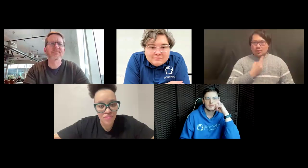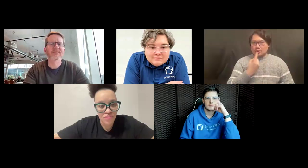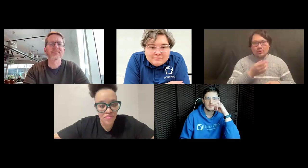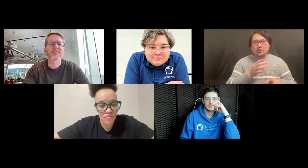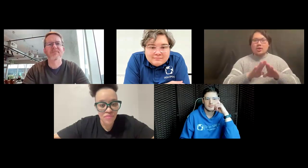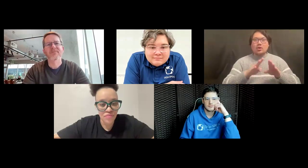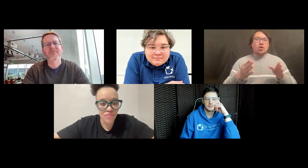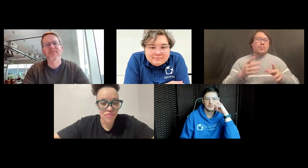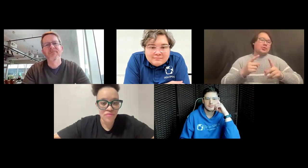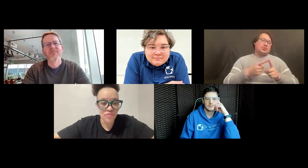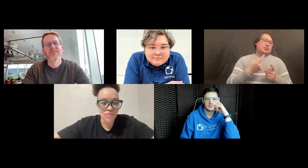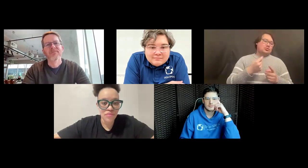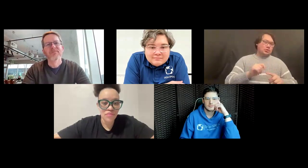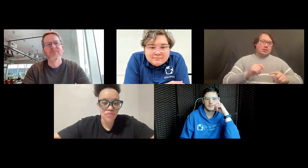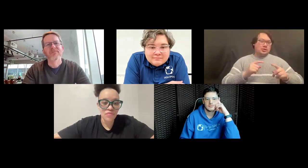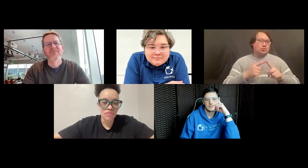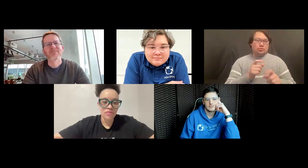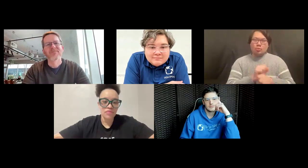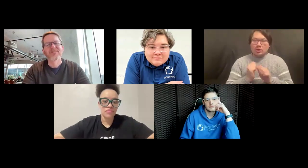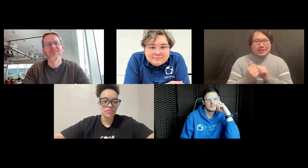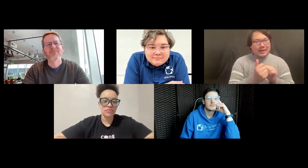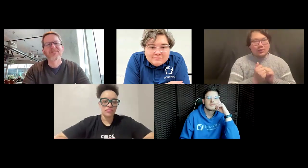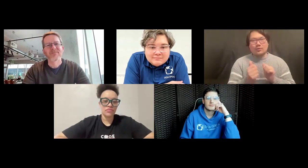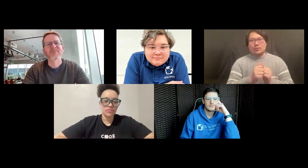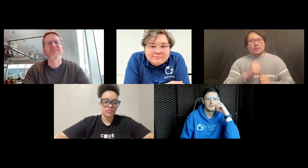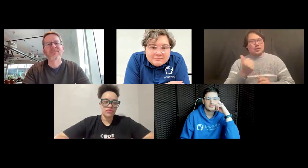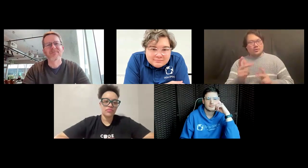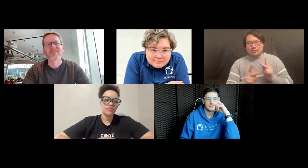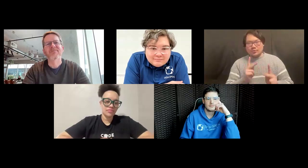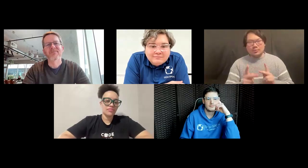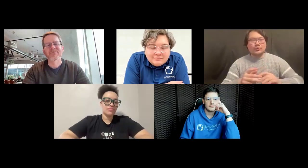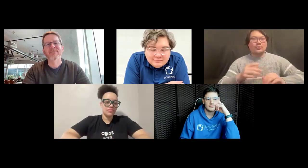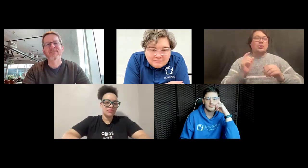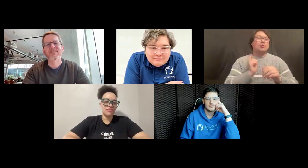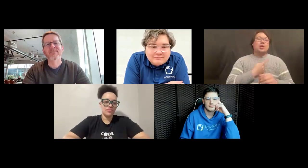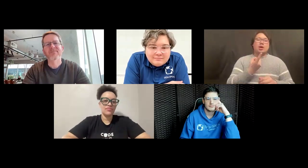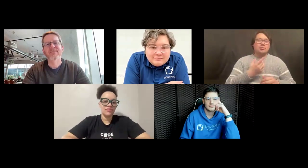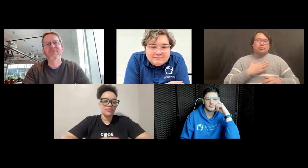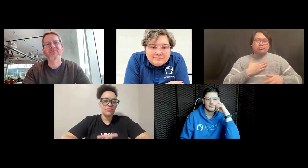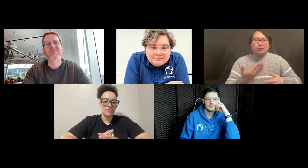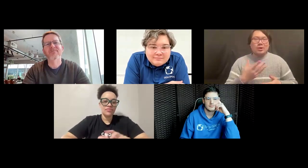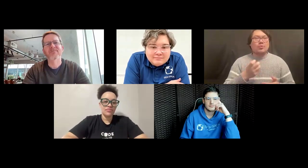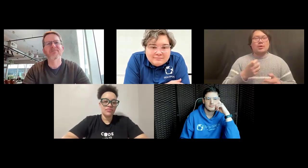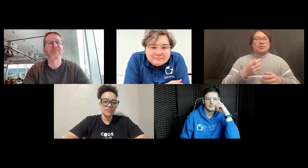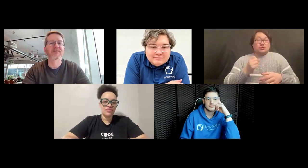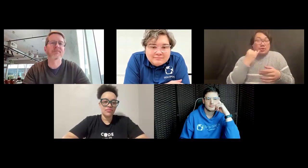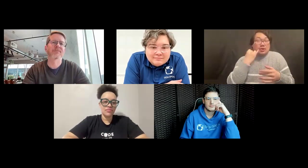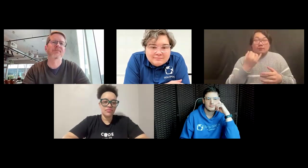For collaboration purposes, we're always open to trying to work together with other individuals. We're never closed off to